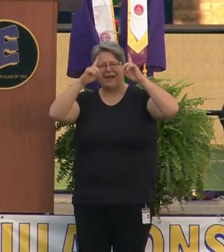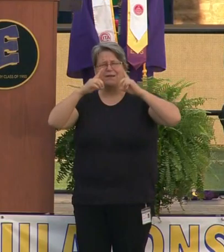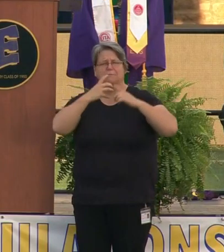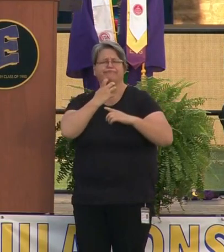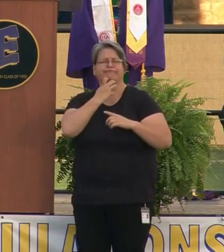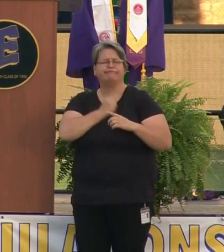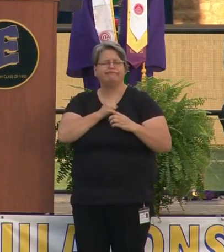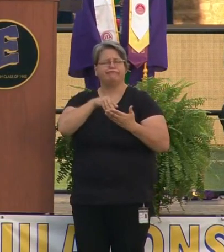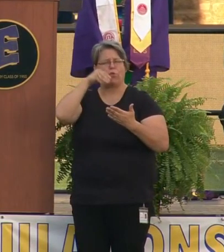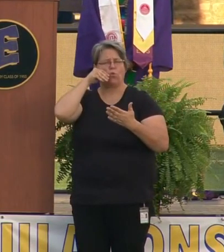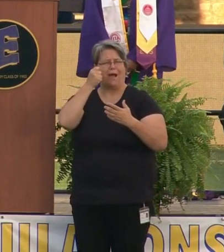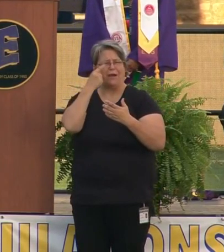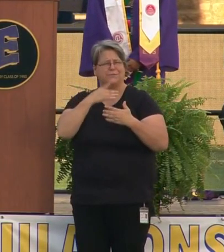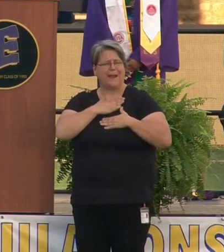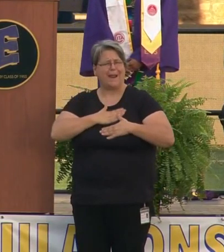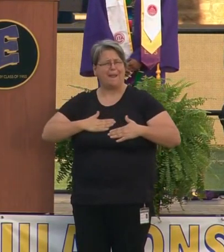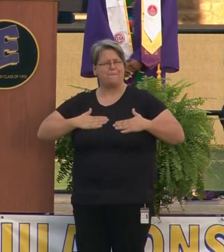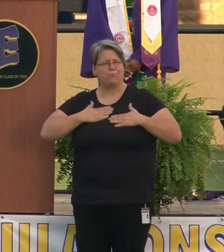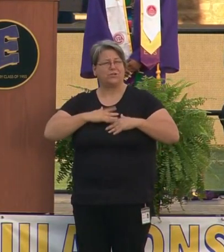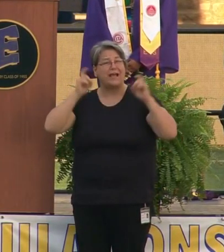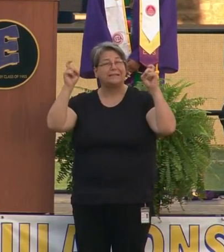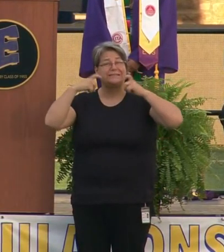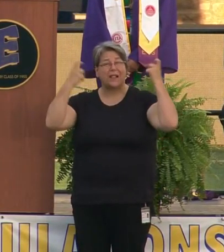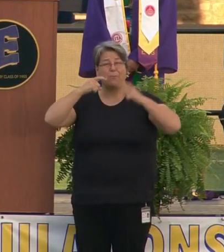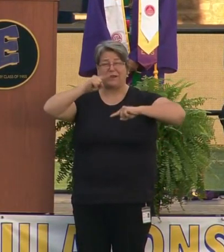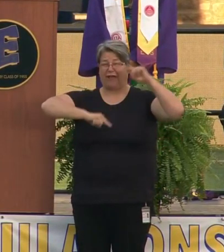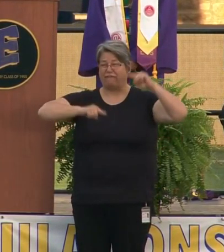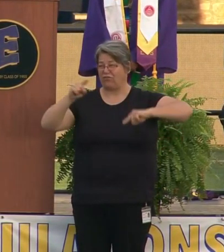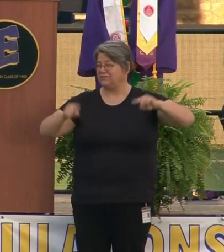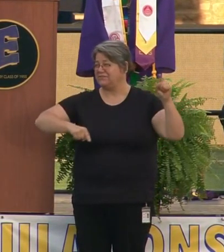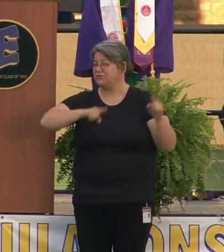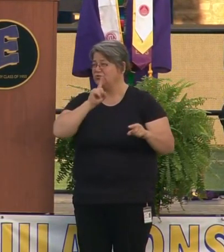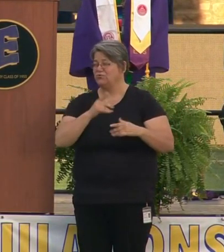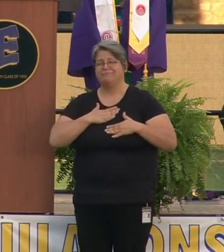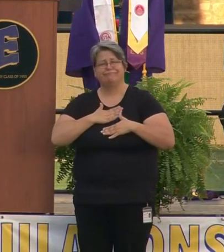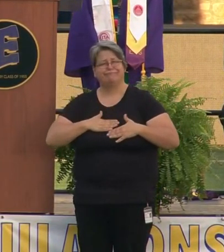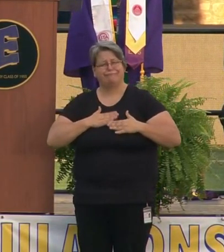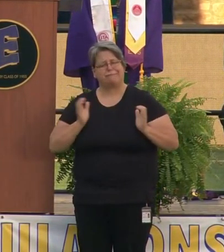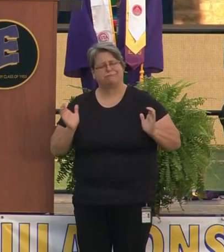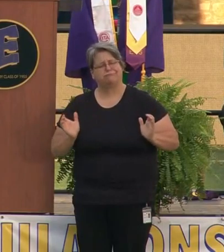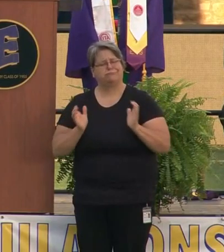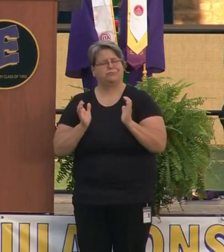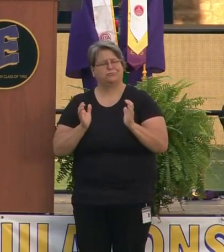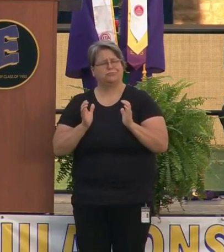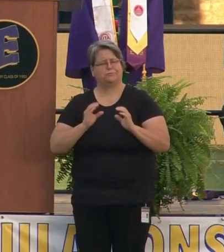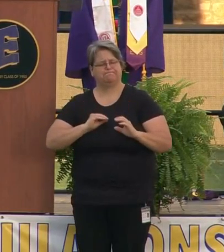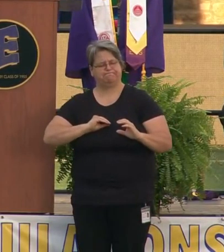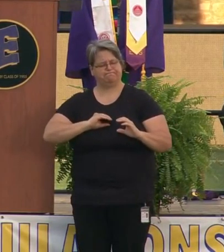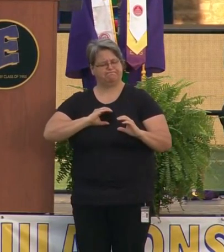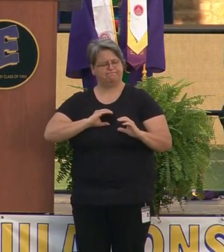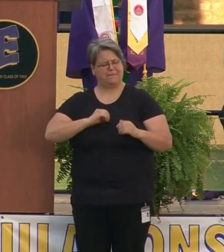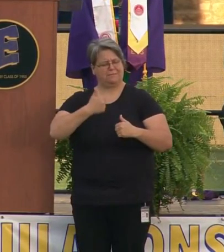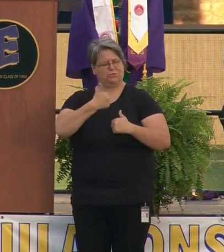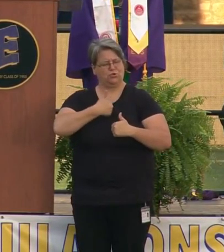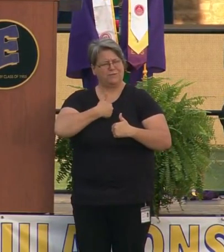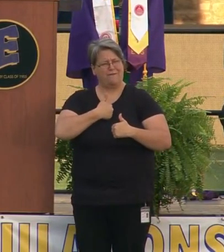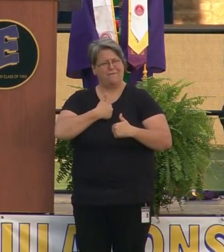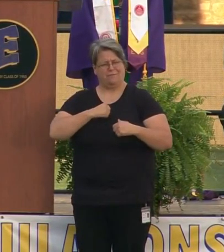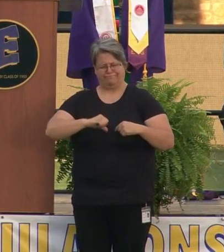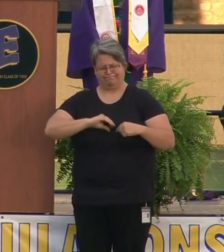who understand, appreciate, and celebrate diversity. The encouragement to be true to yourself and have pride in your own skin